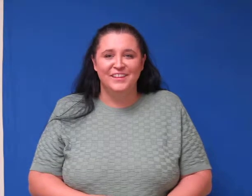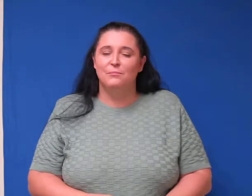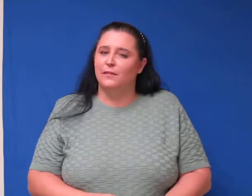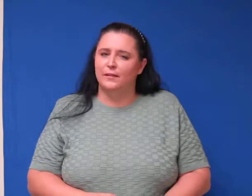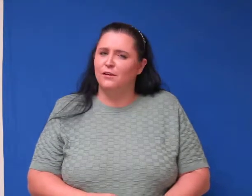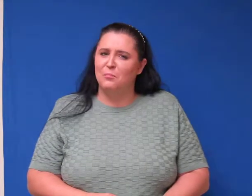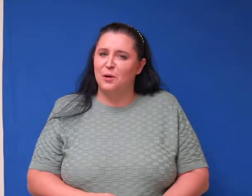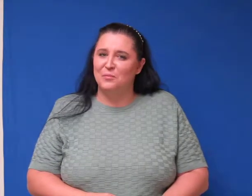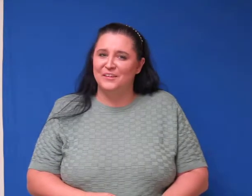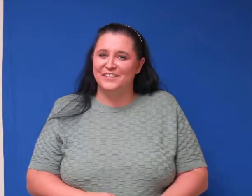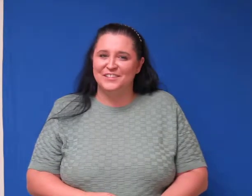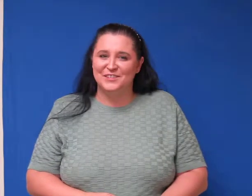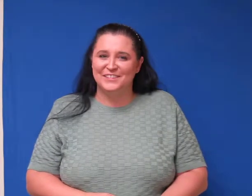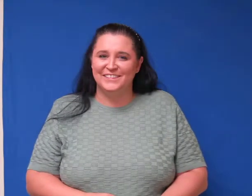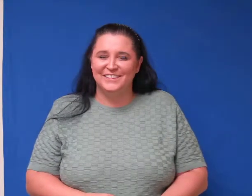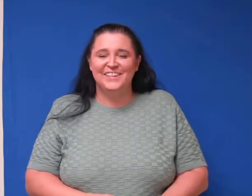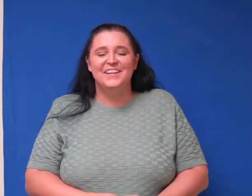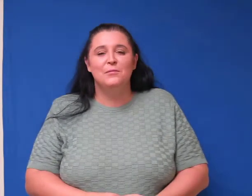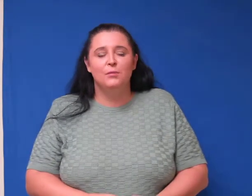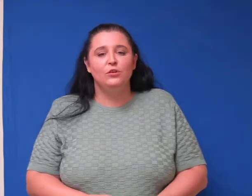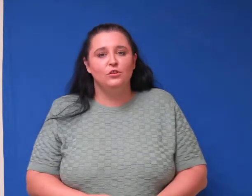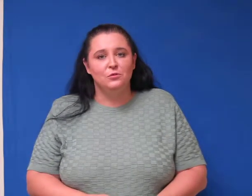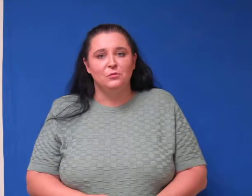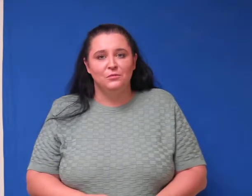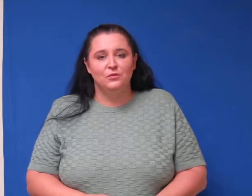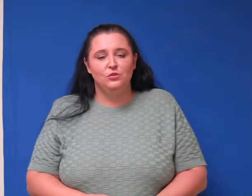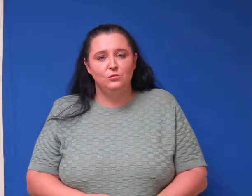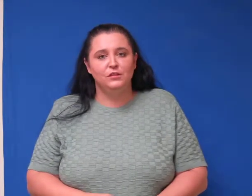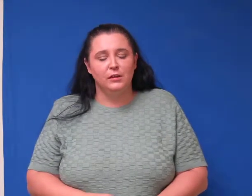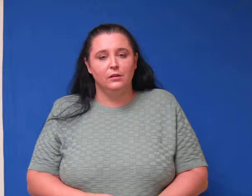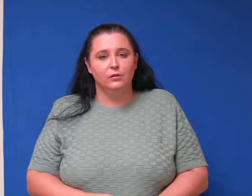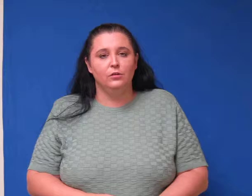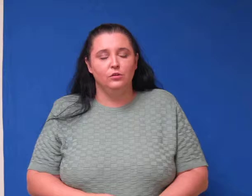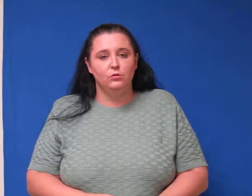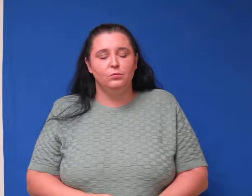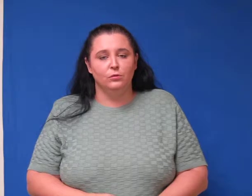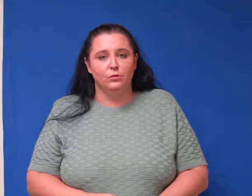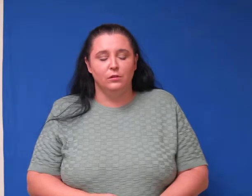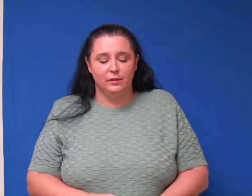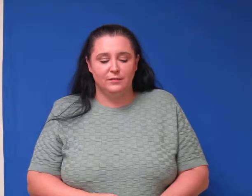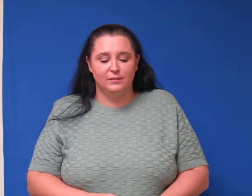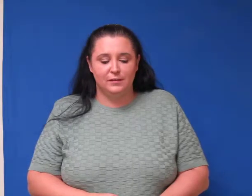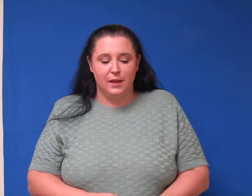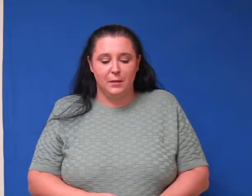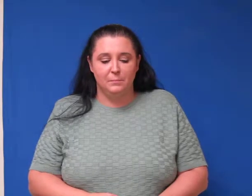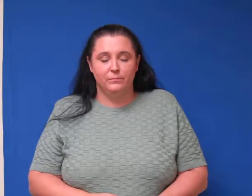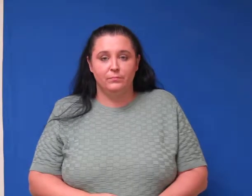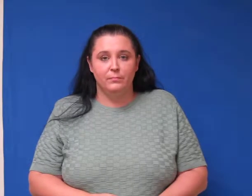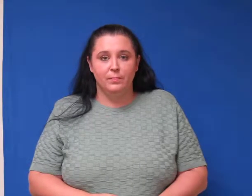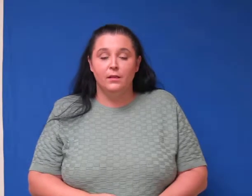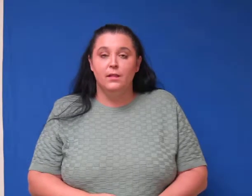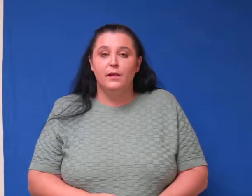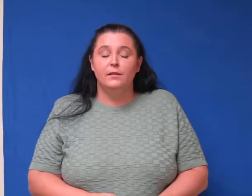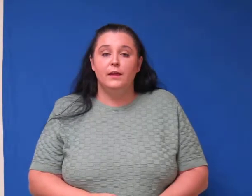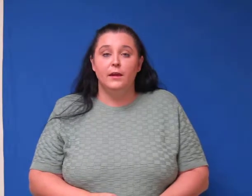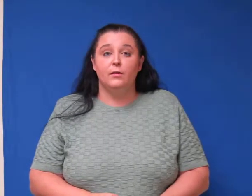but that's not proper English, is it? But you singular, you plural is the same. Now, if